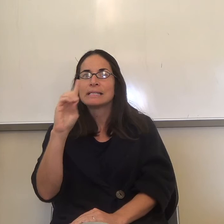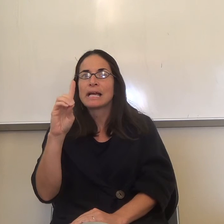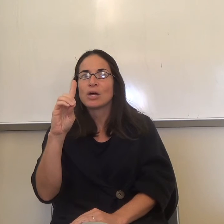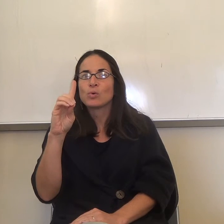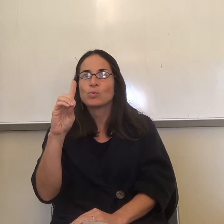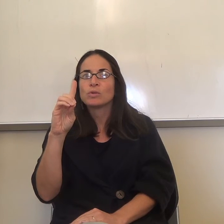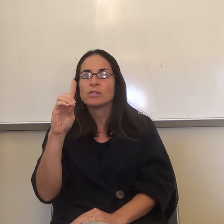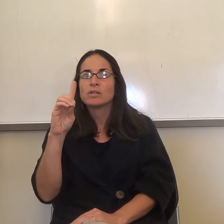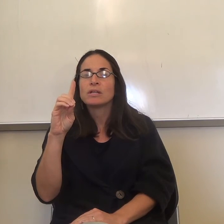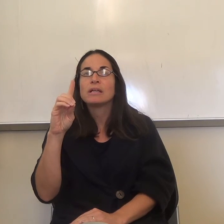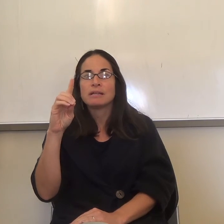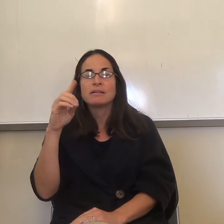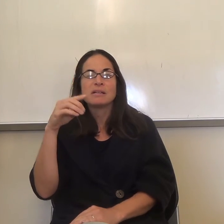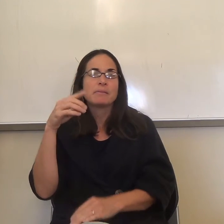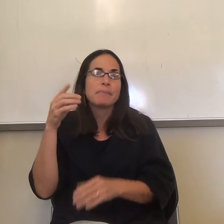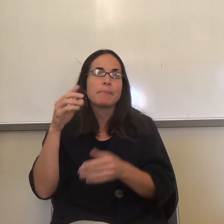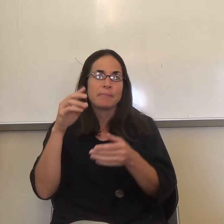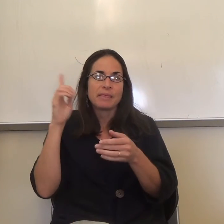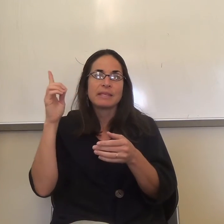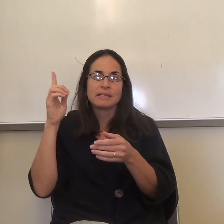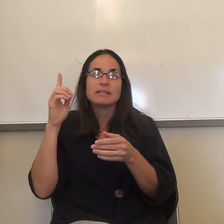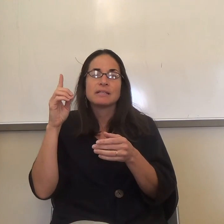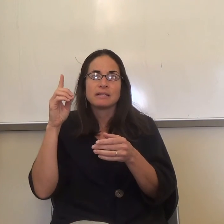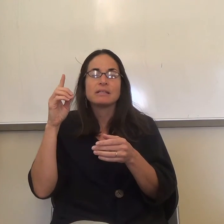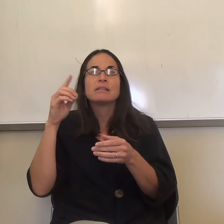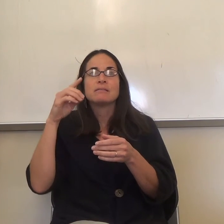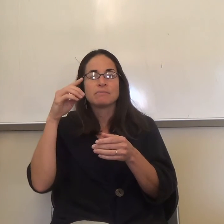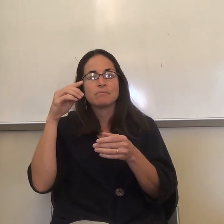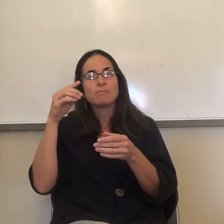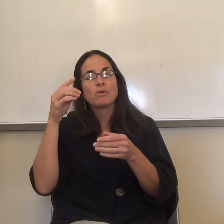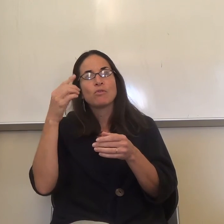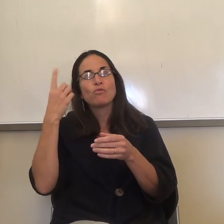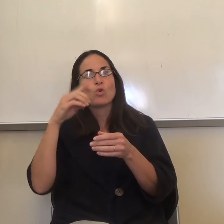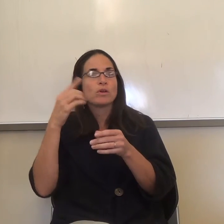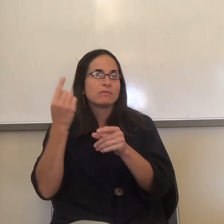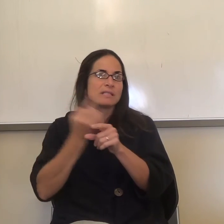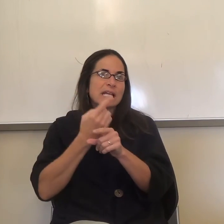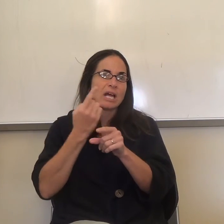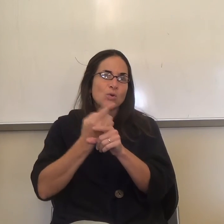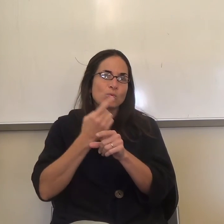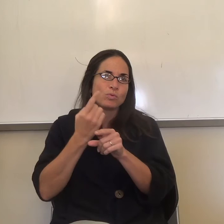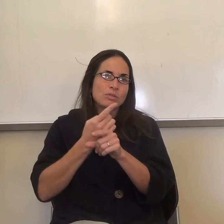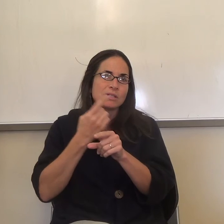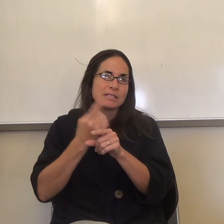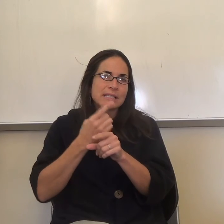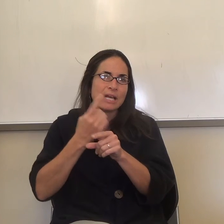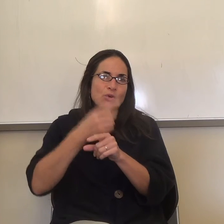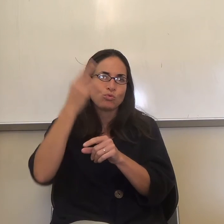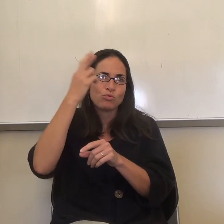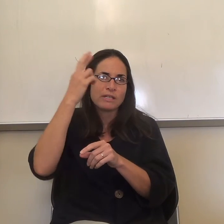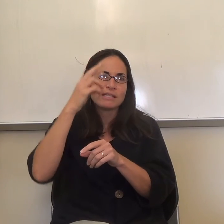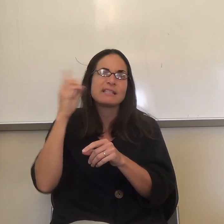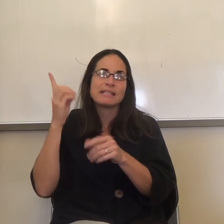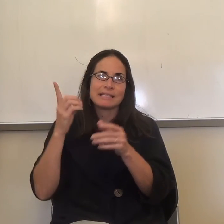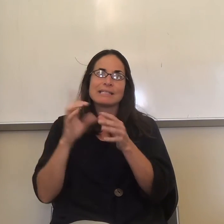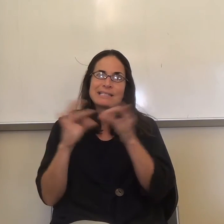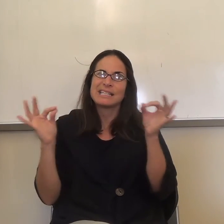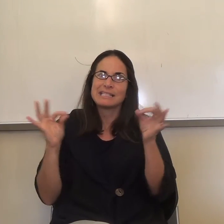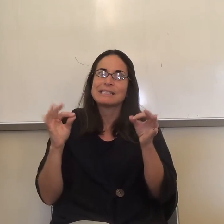Now, does number 3 work as a topic sentence? Yeah. Good. Okay. So that's good,